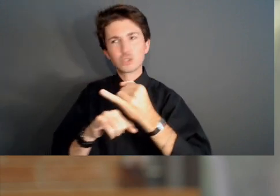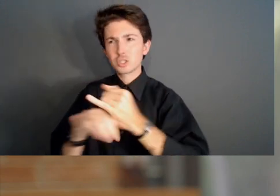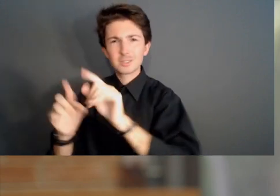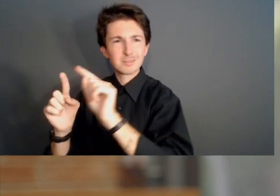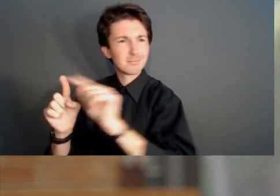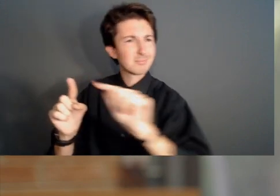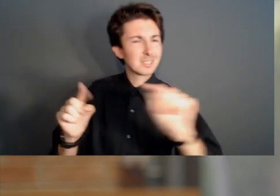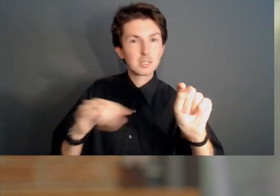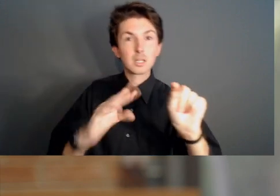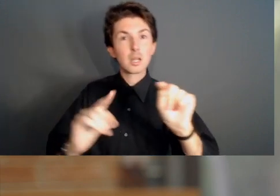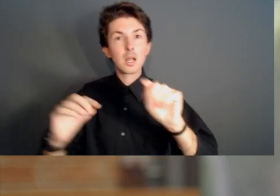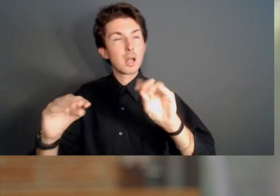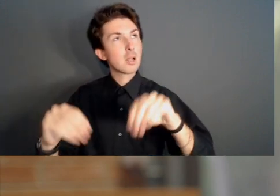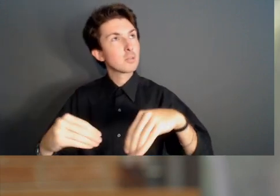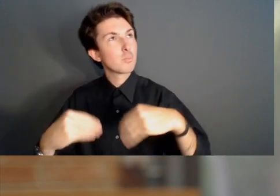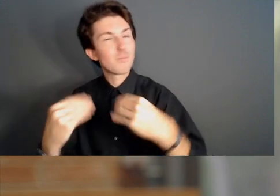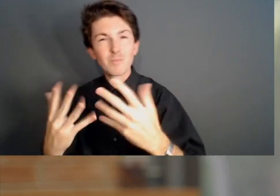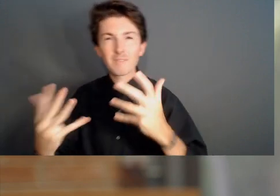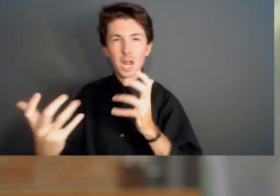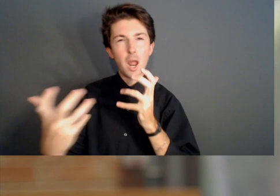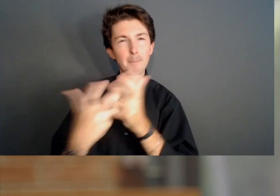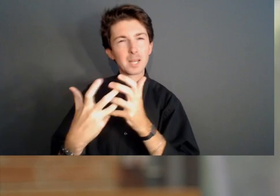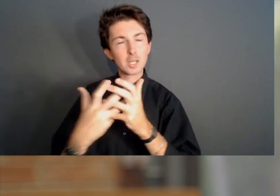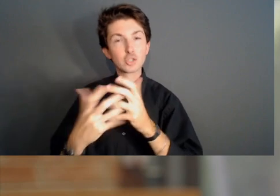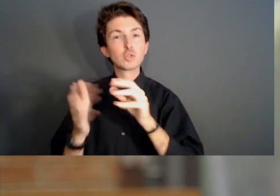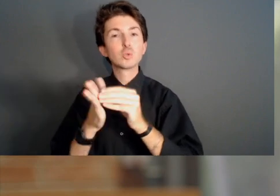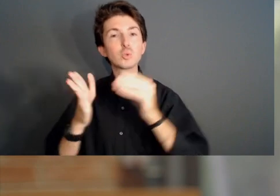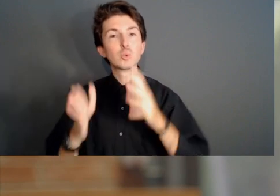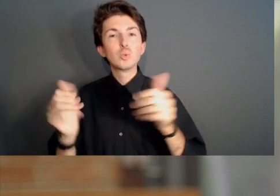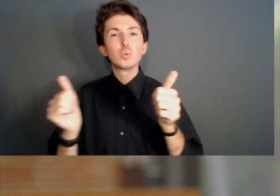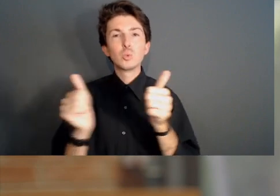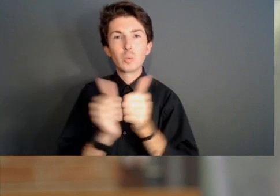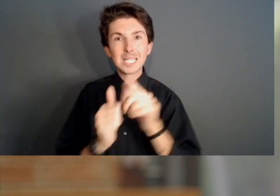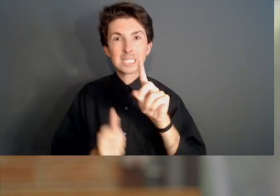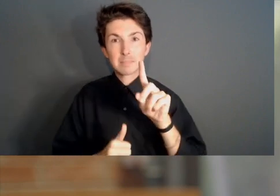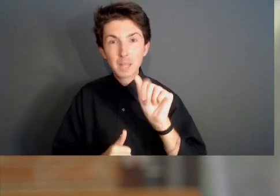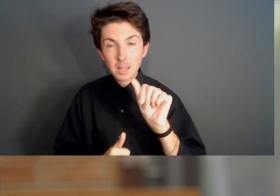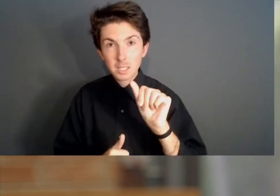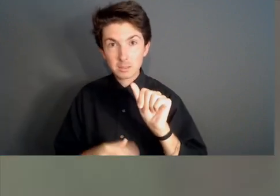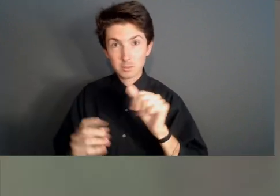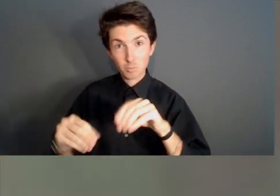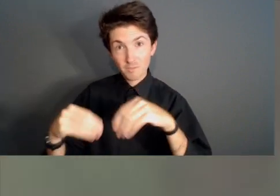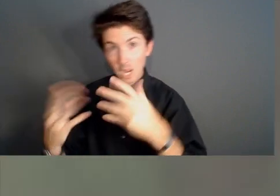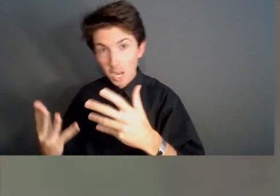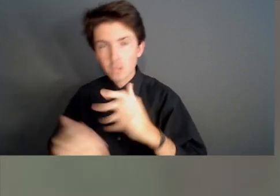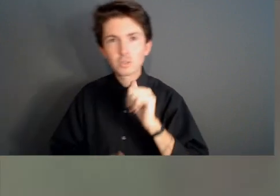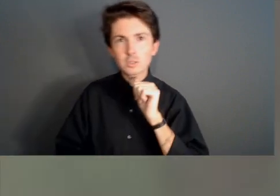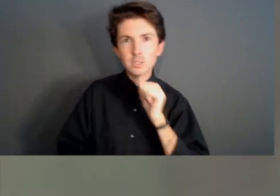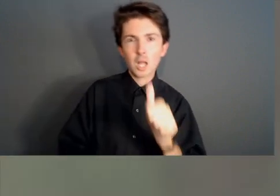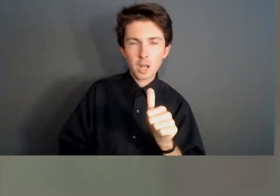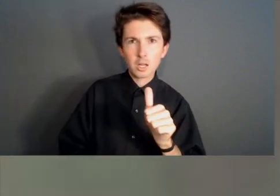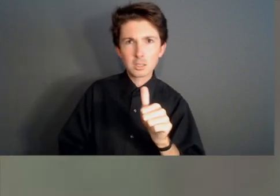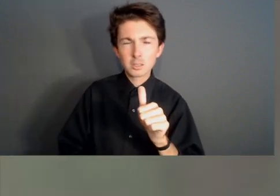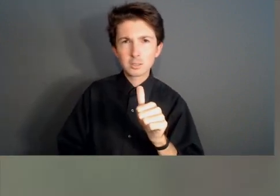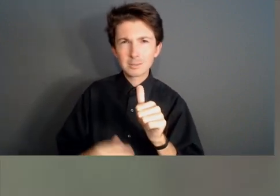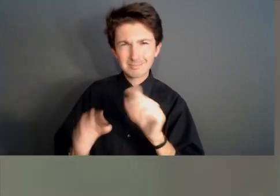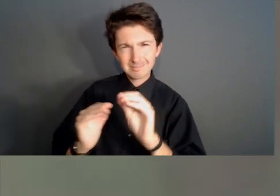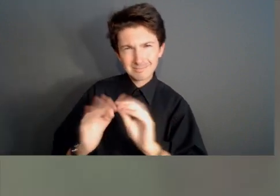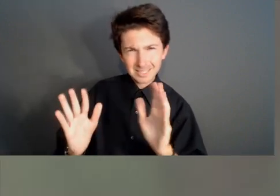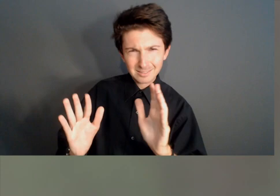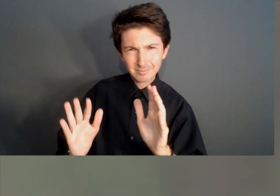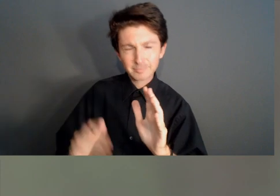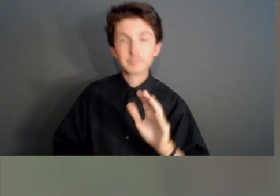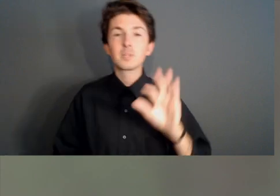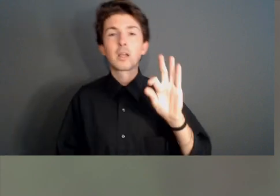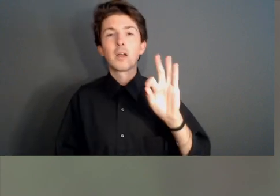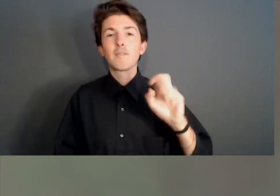for students with disabilities, or whether they're applying those accommodations or not. In my externship with the Fox Family